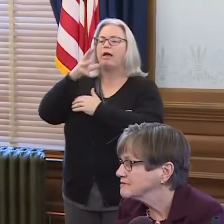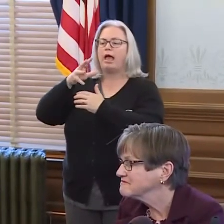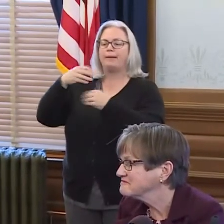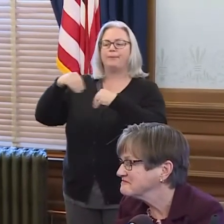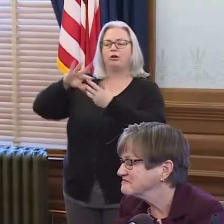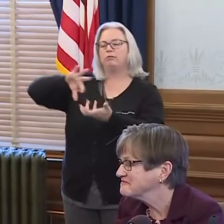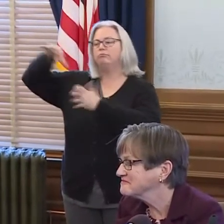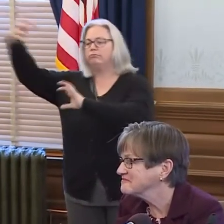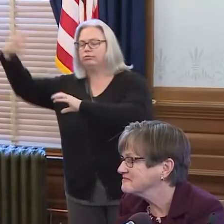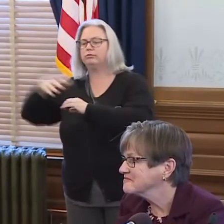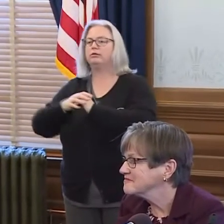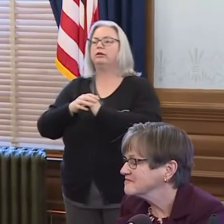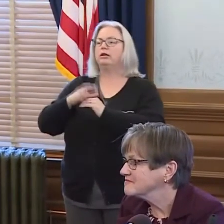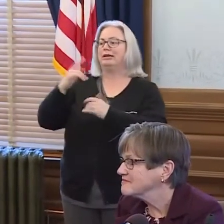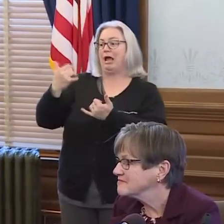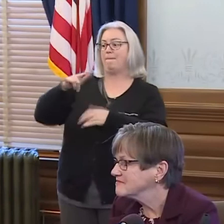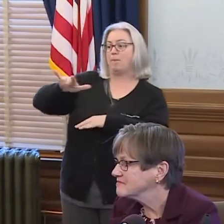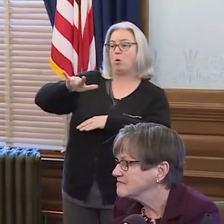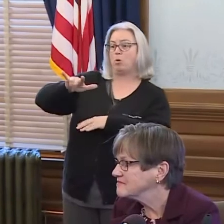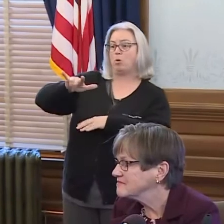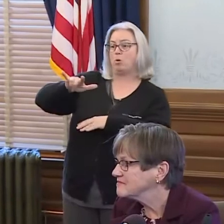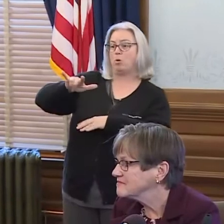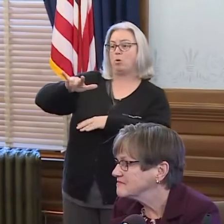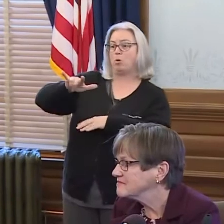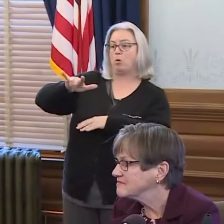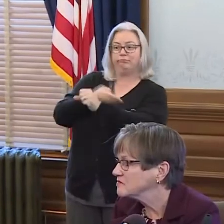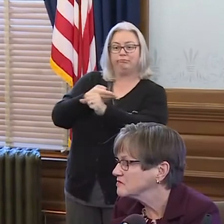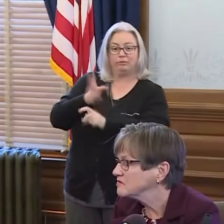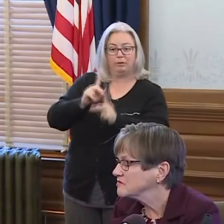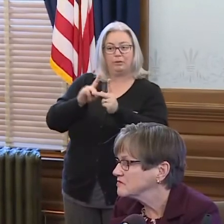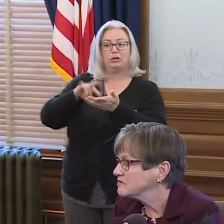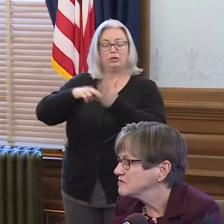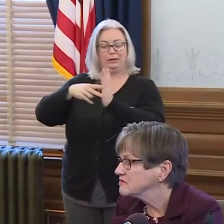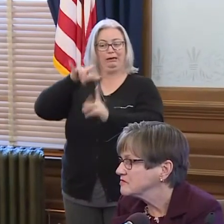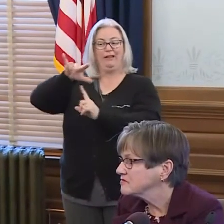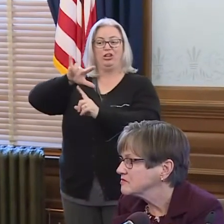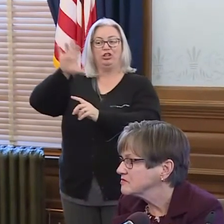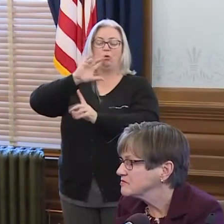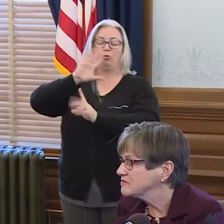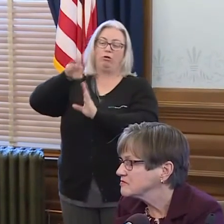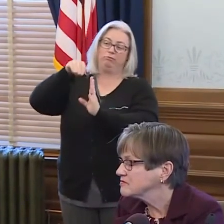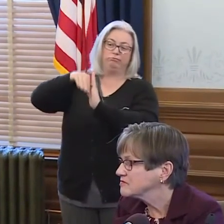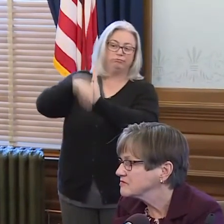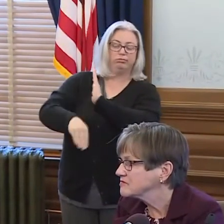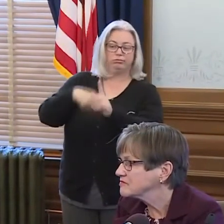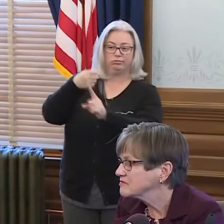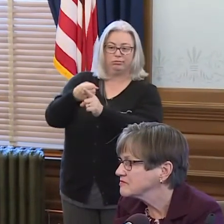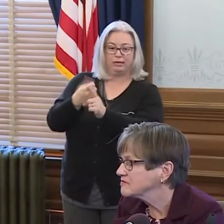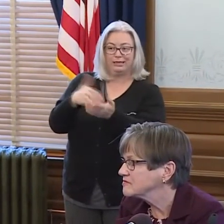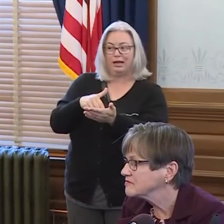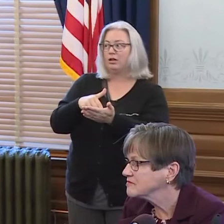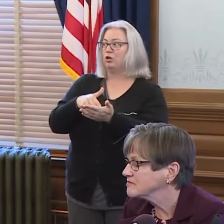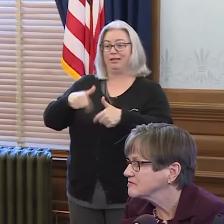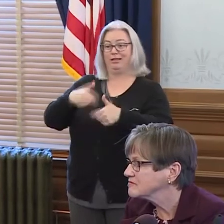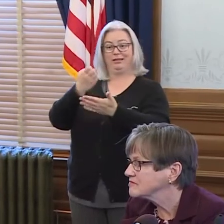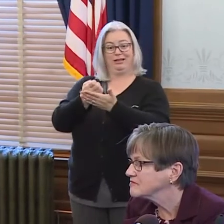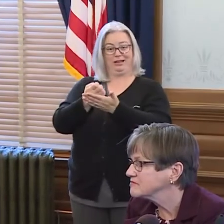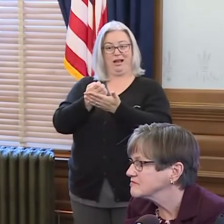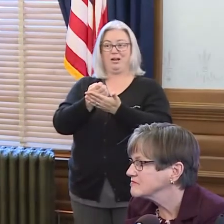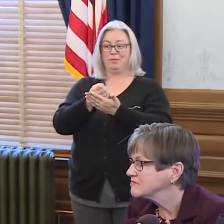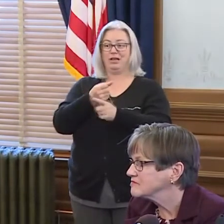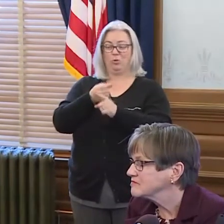up, and now Boeing is cutting people, so aviation is going to take another hit. Do you think this effect on the economy is